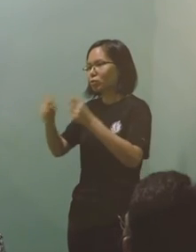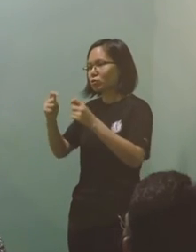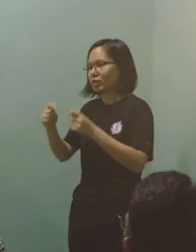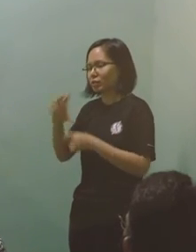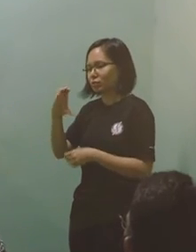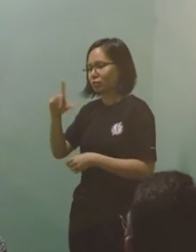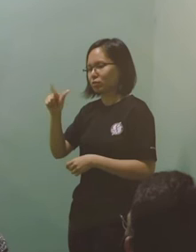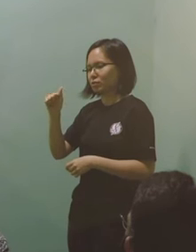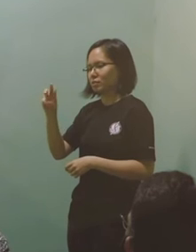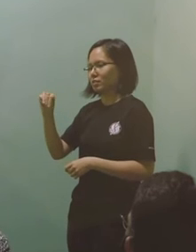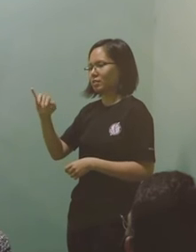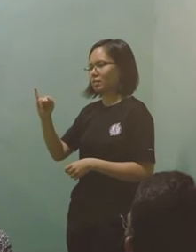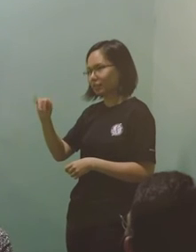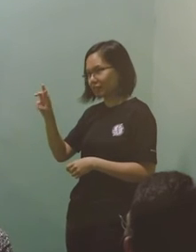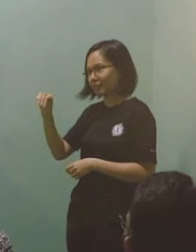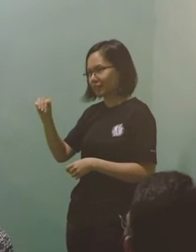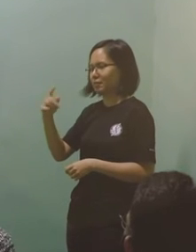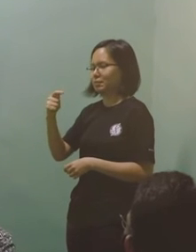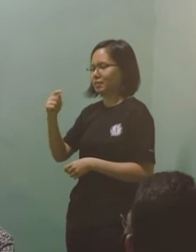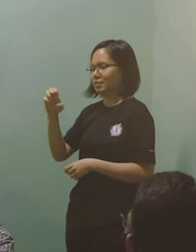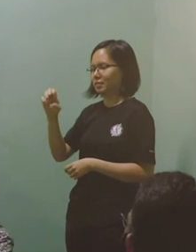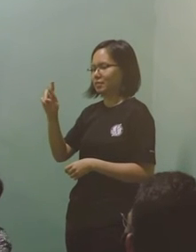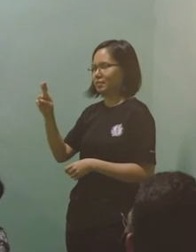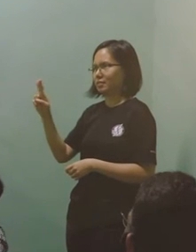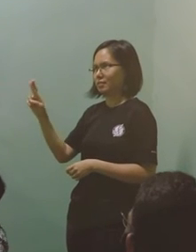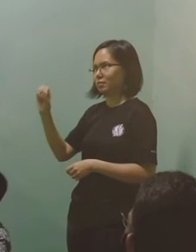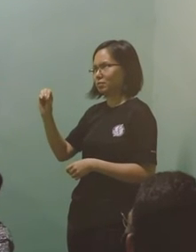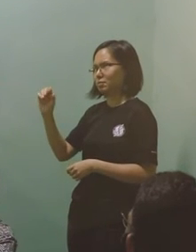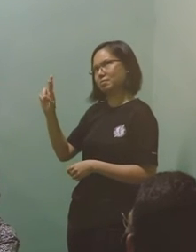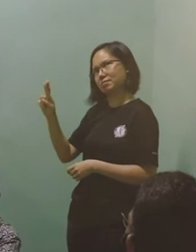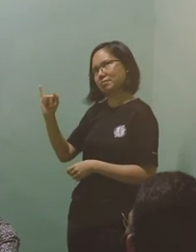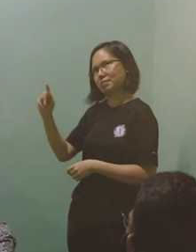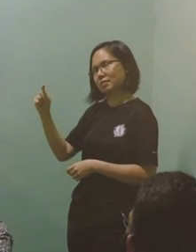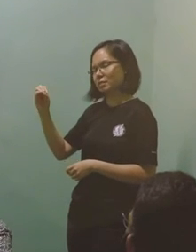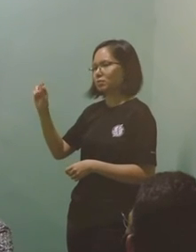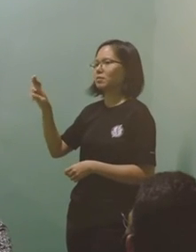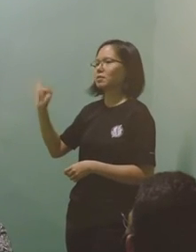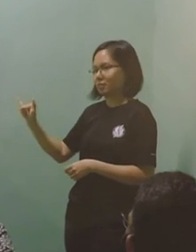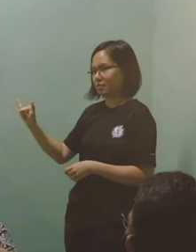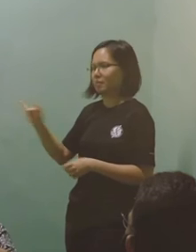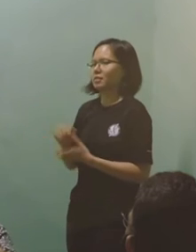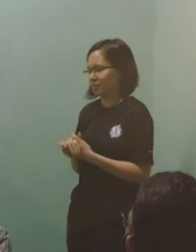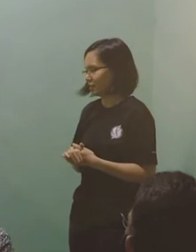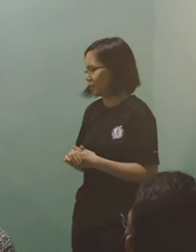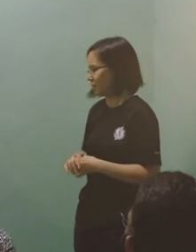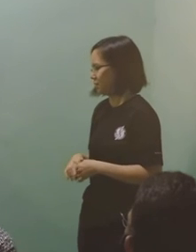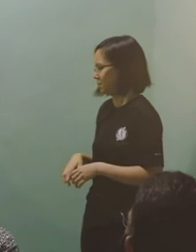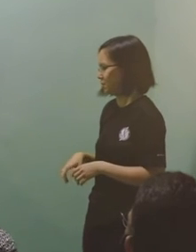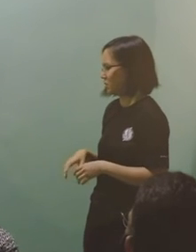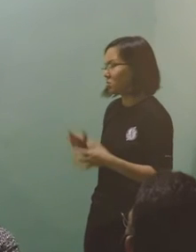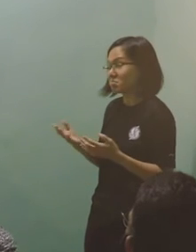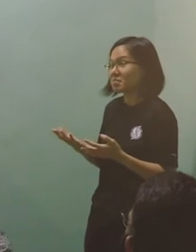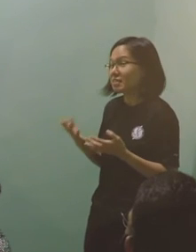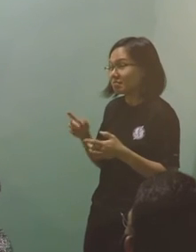don't speak in pita. But what's happening is, this bird, it's leaving the safety of its hiding spot